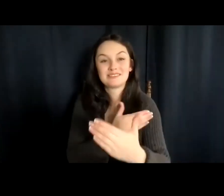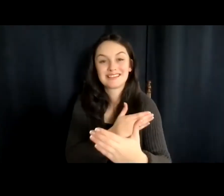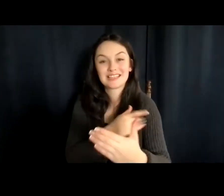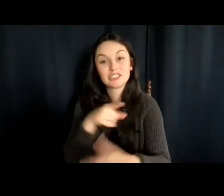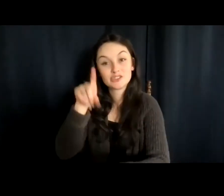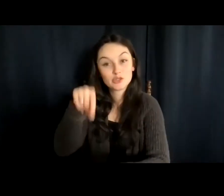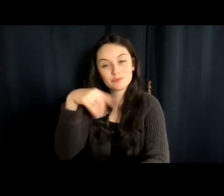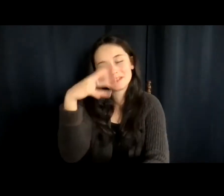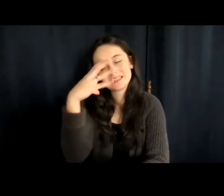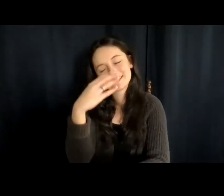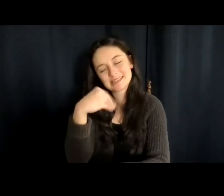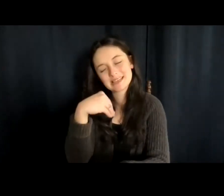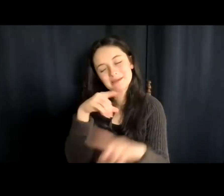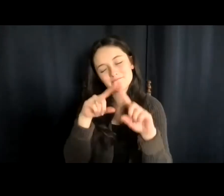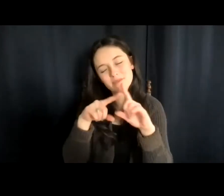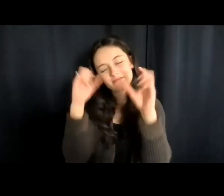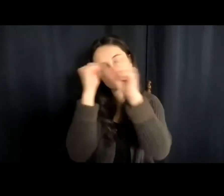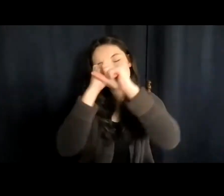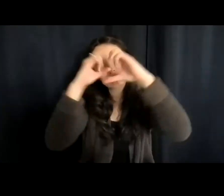fast asleep.